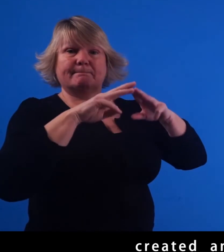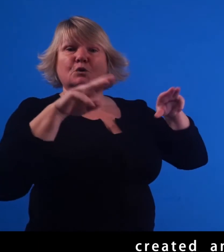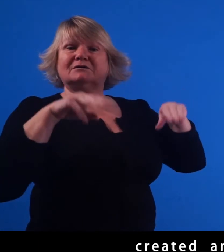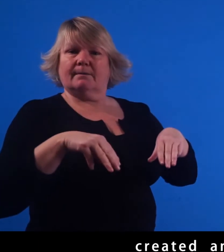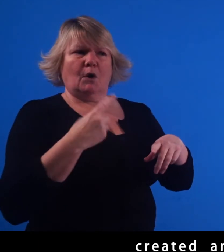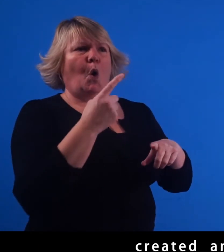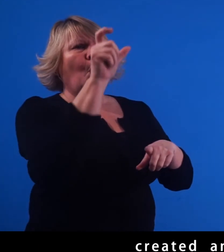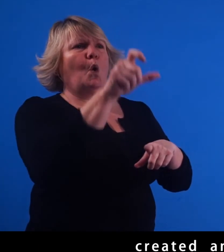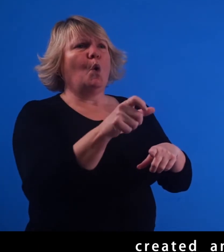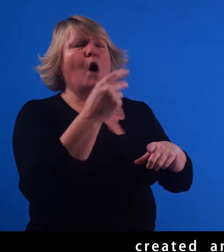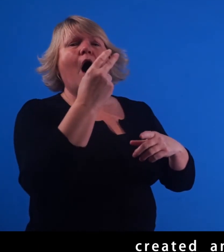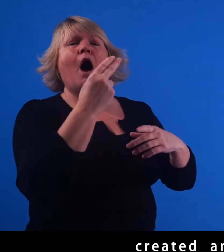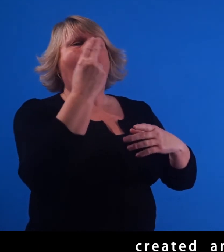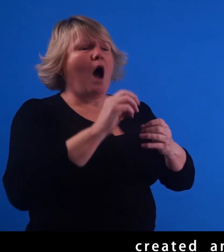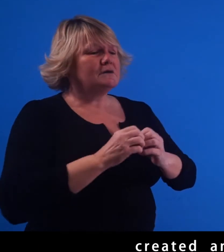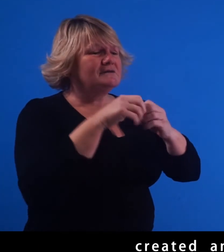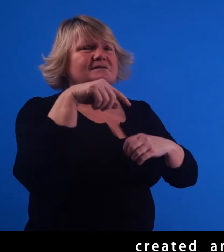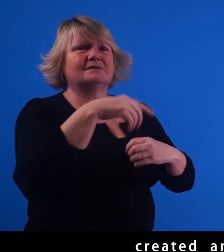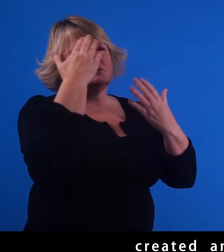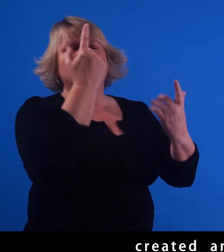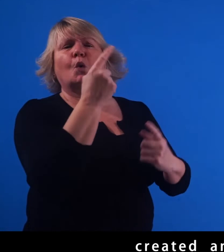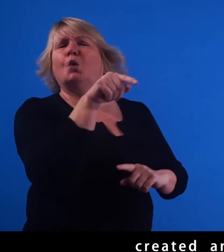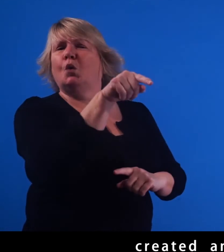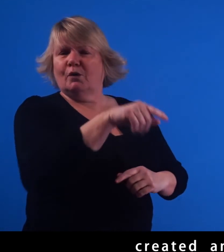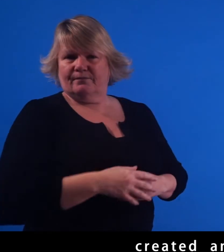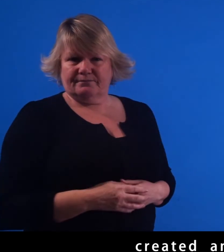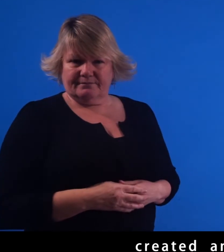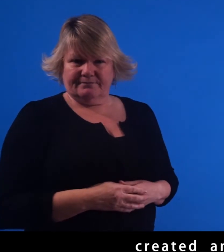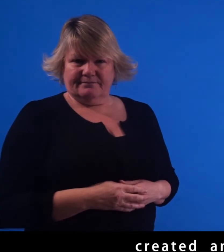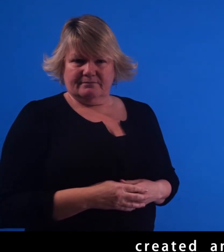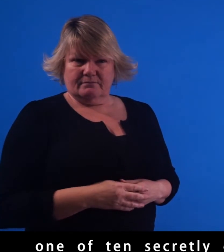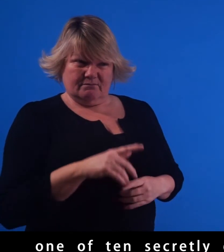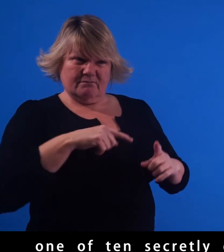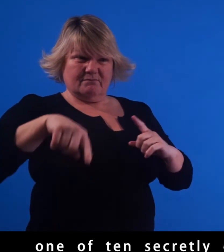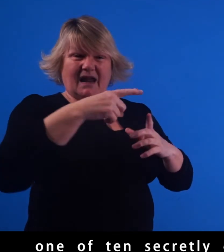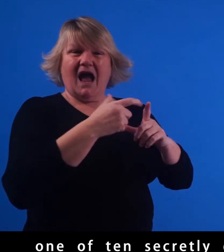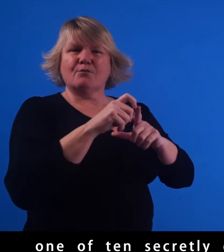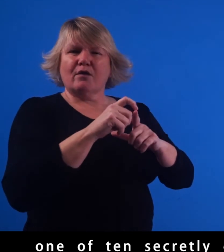and gifted to the museum by an unknown artist.